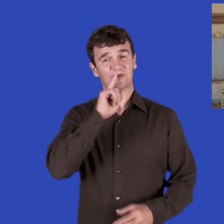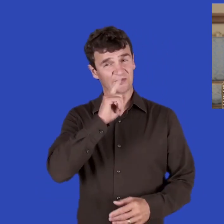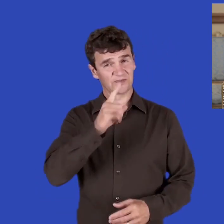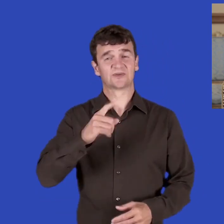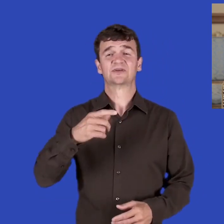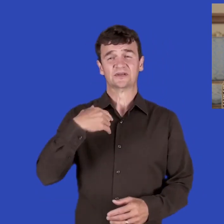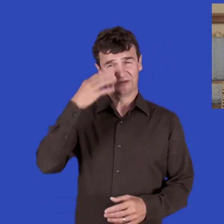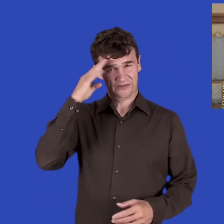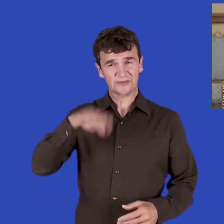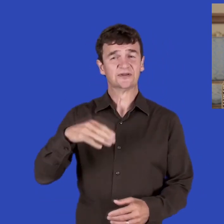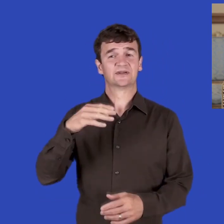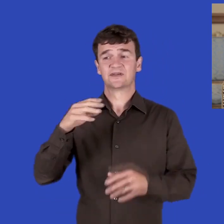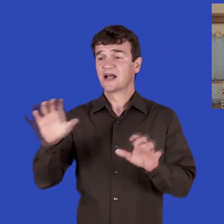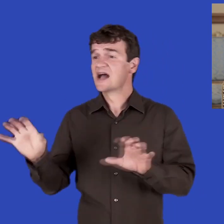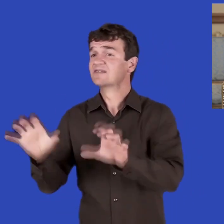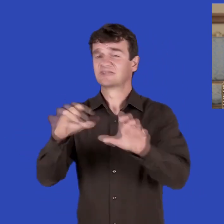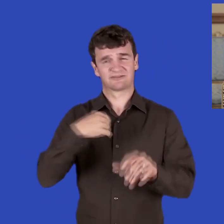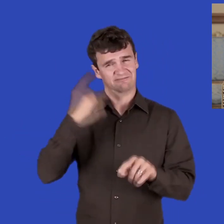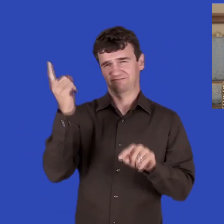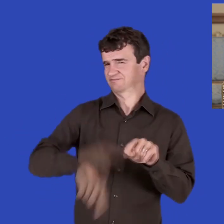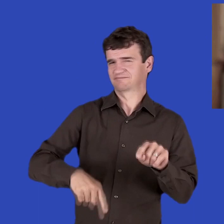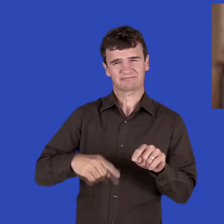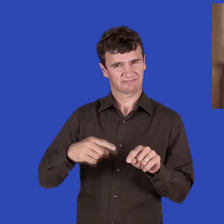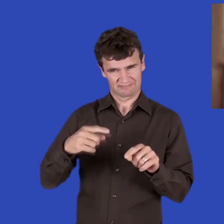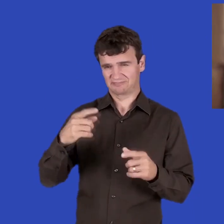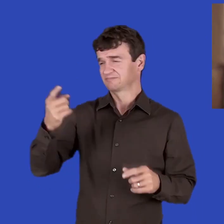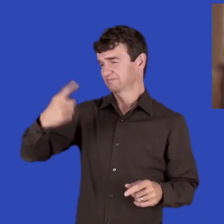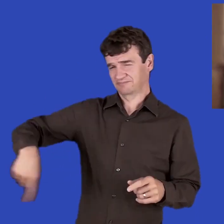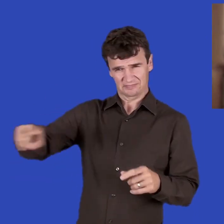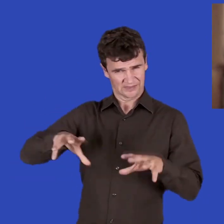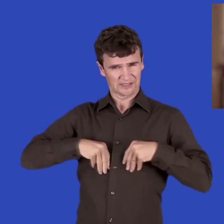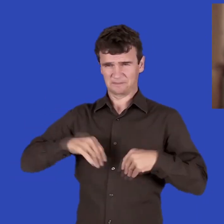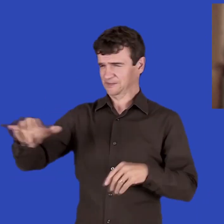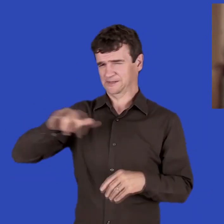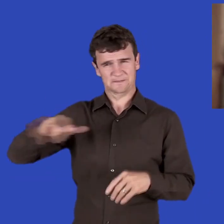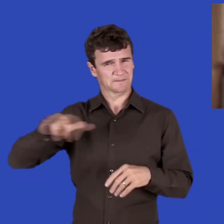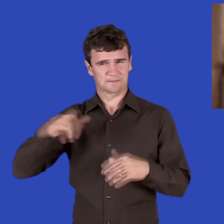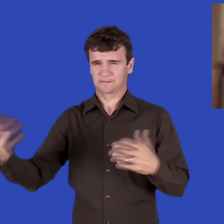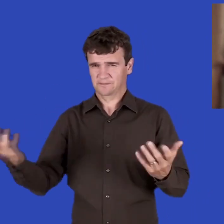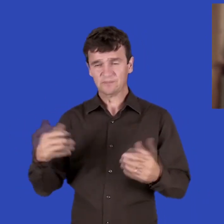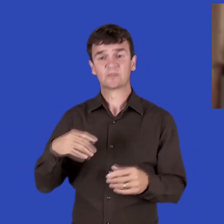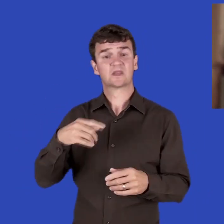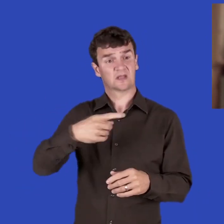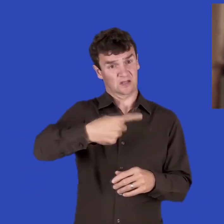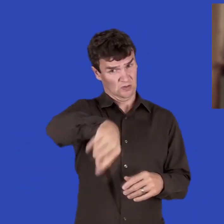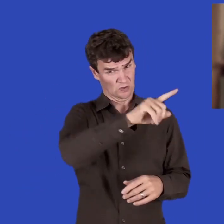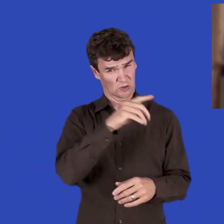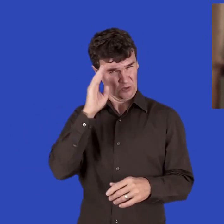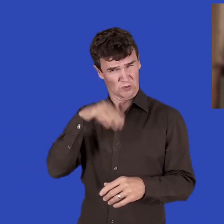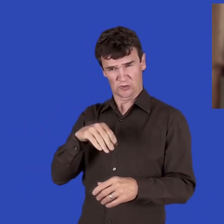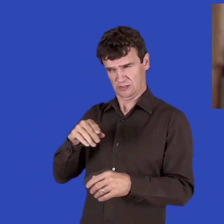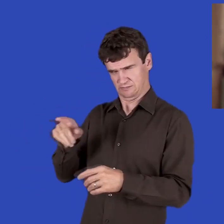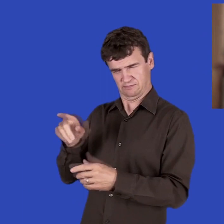throughout your life, that you were never limited by your disability? That's true. I mean, I realized there were certain things I could not do,